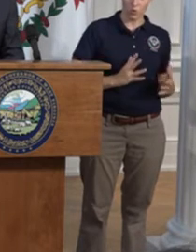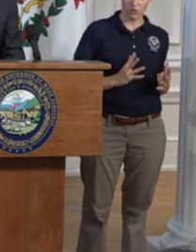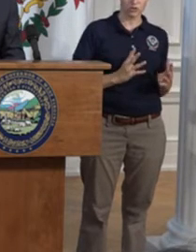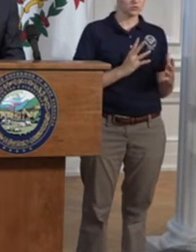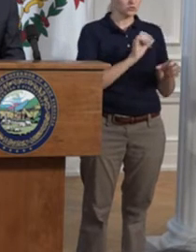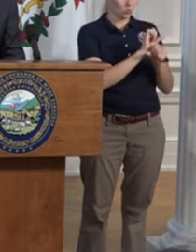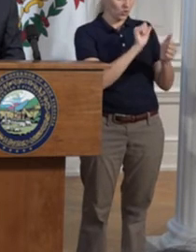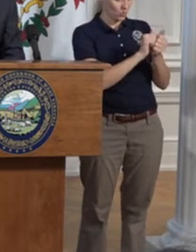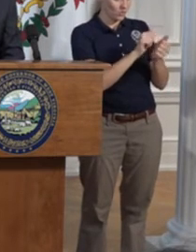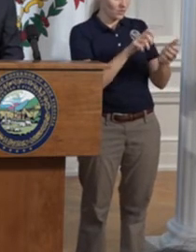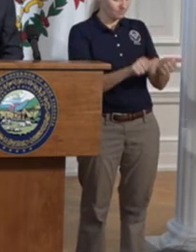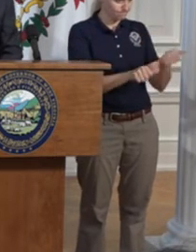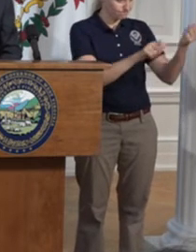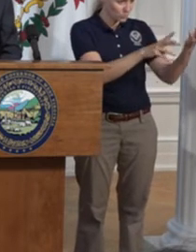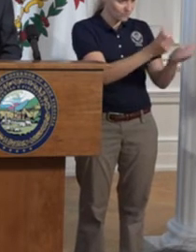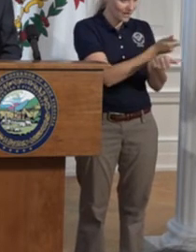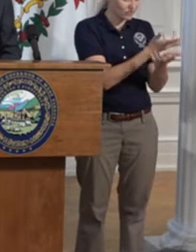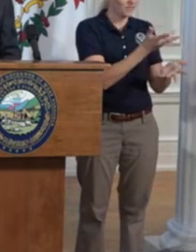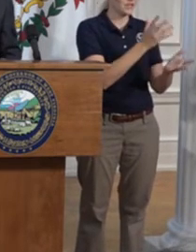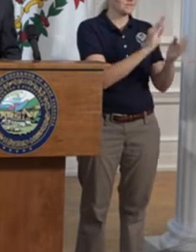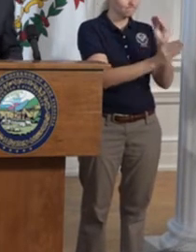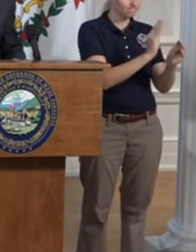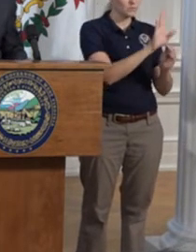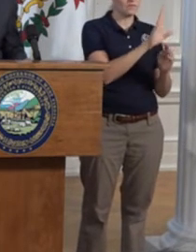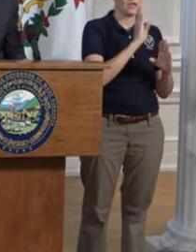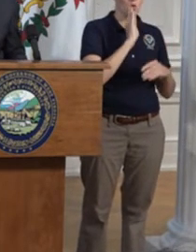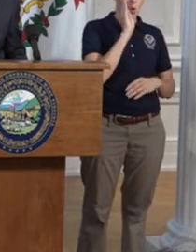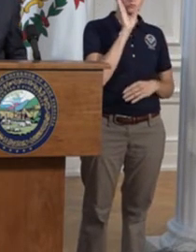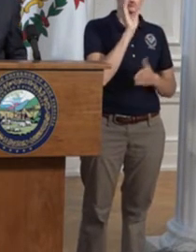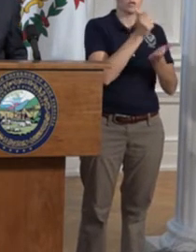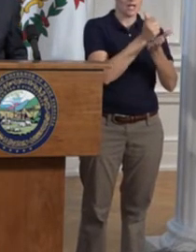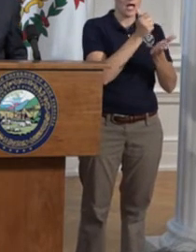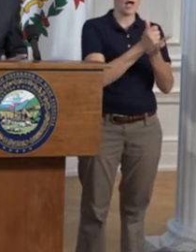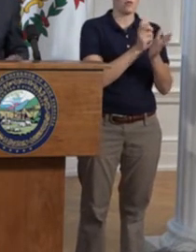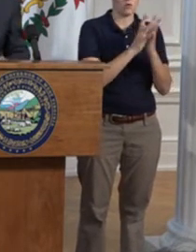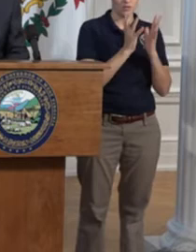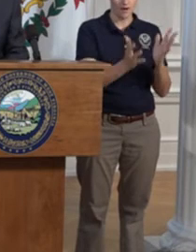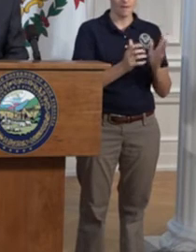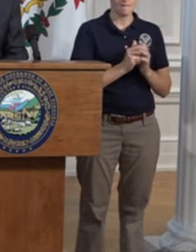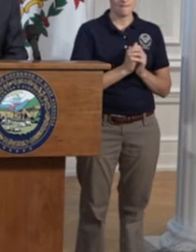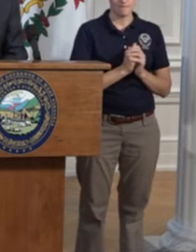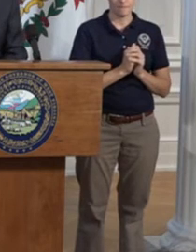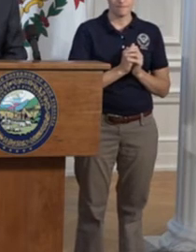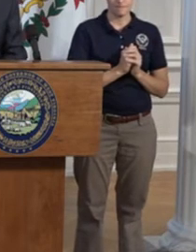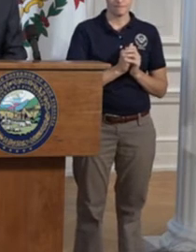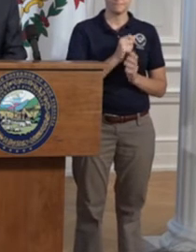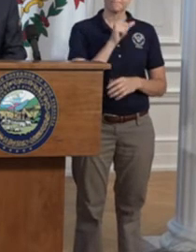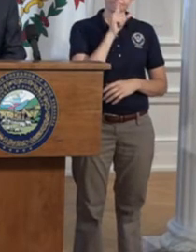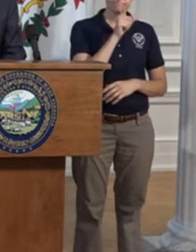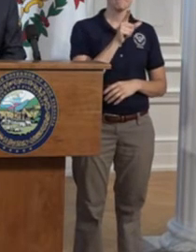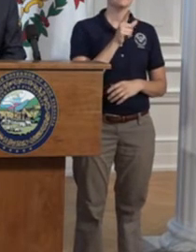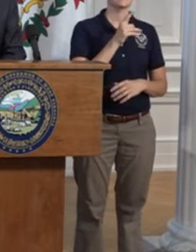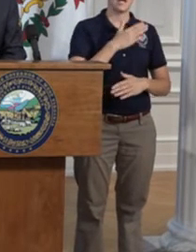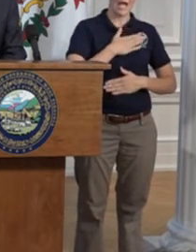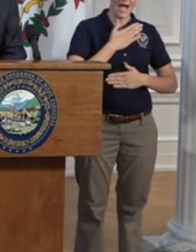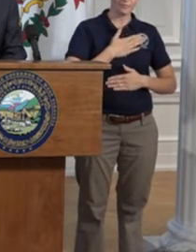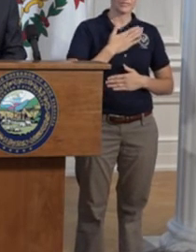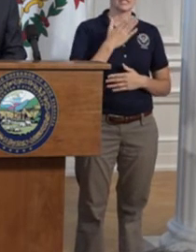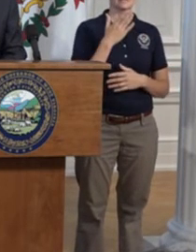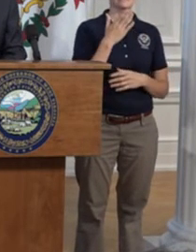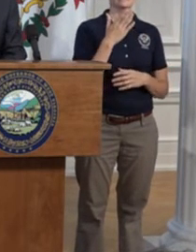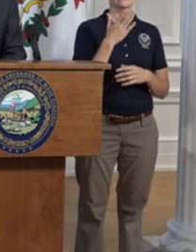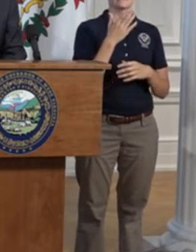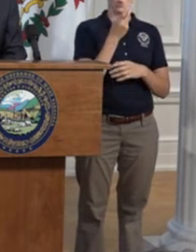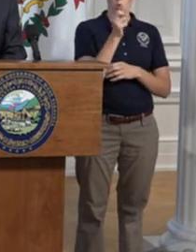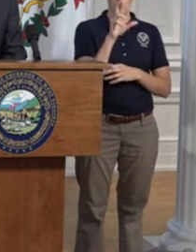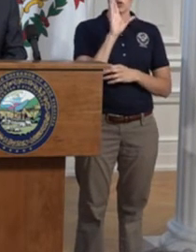removal, which will go a long way in our recovery efforts. I'm grateful that General Hoyer will be leading this work, and I'm